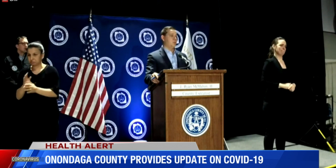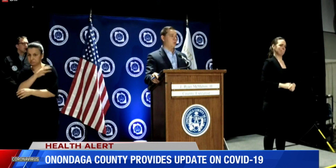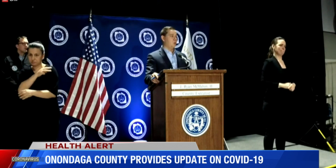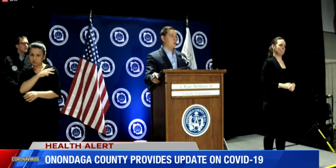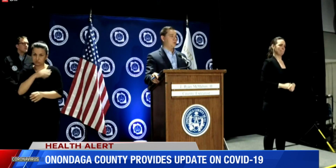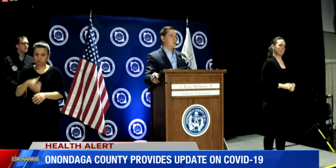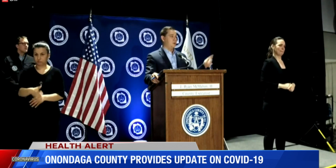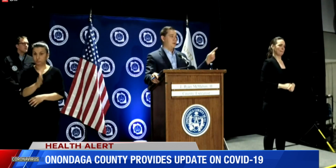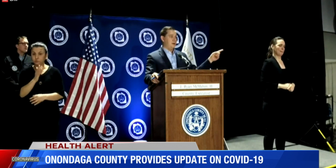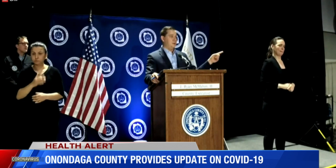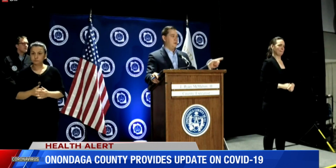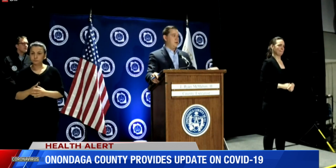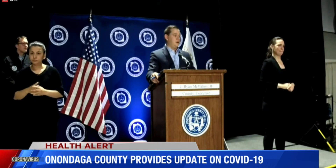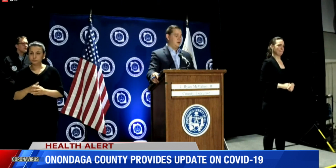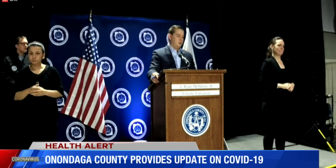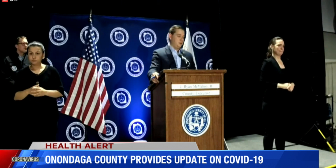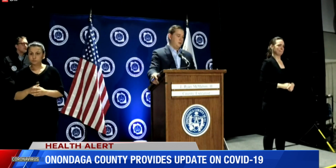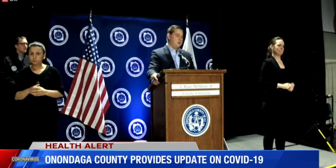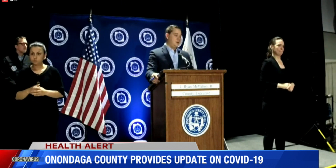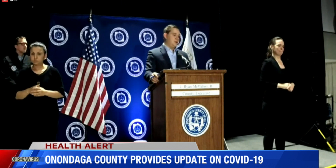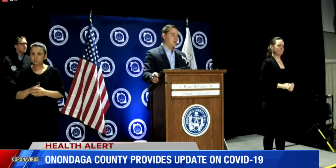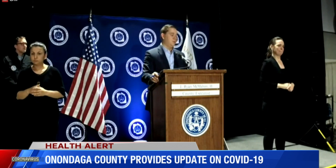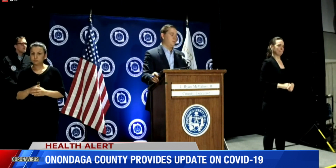of Liverpool to go then into